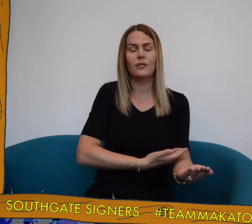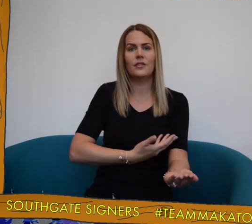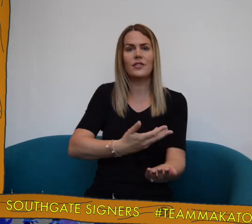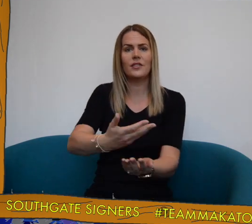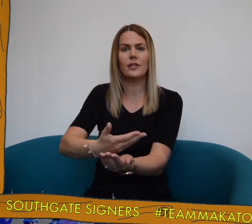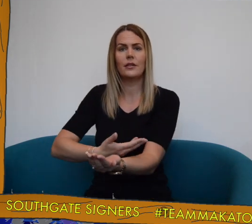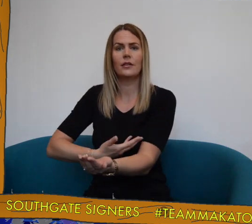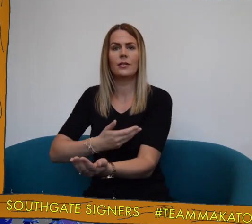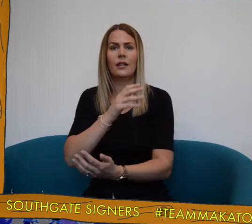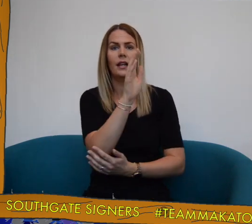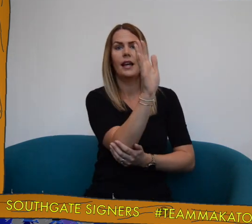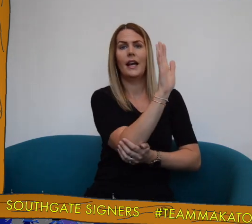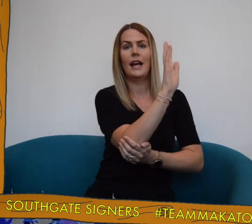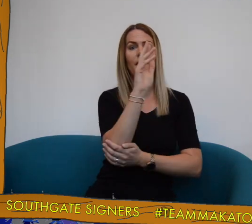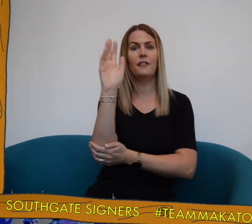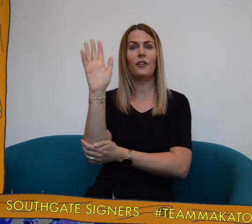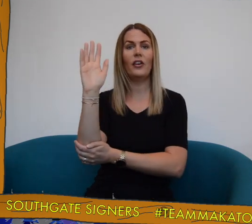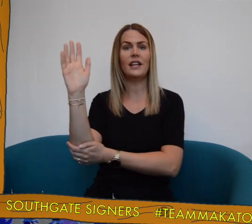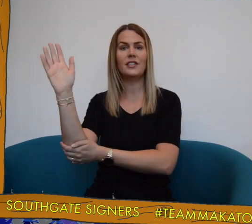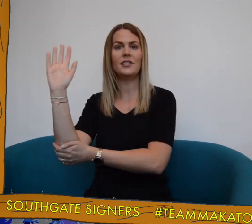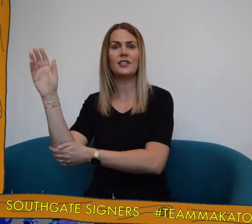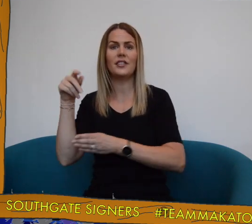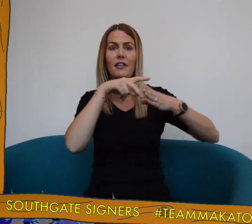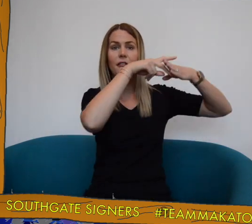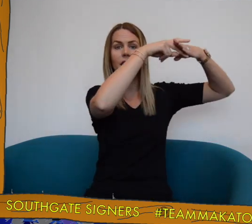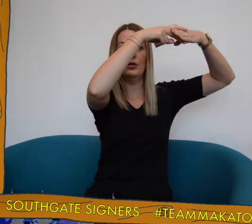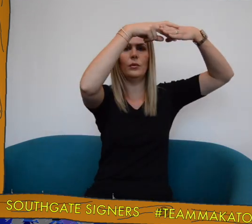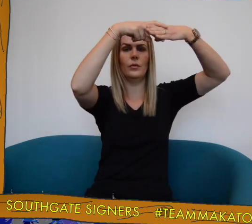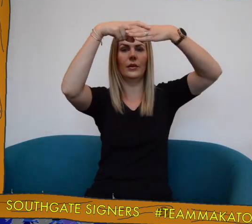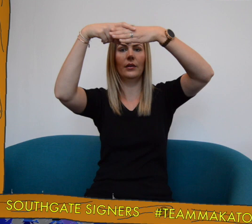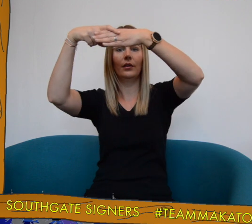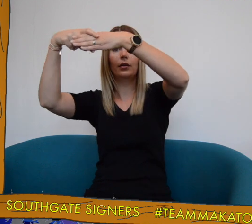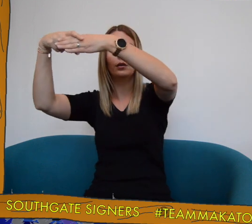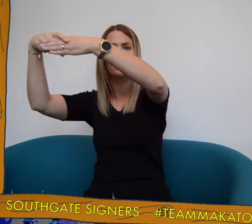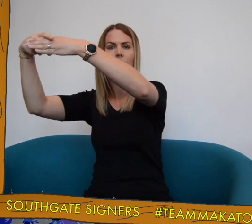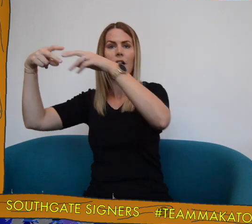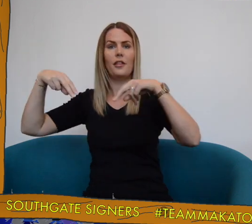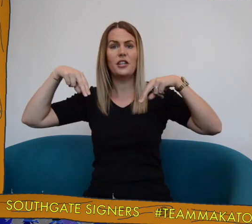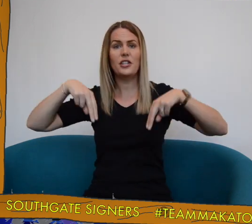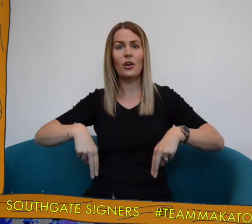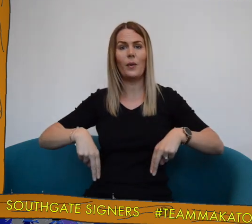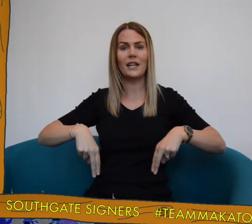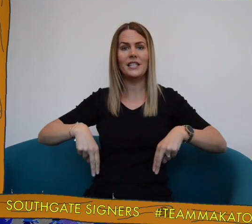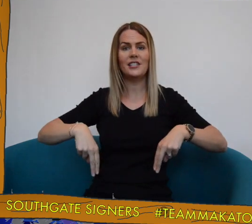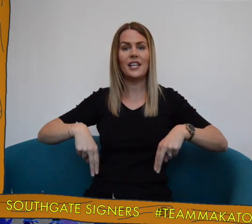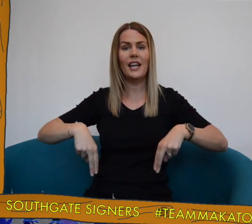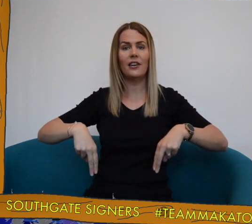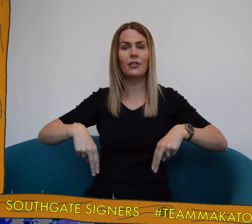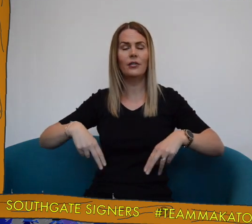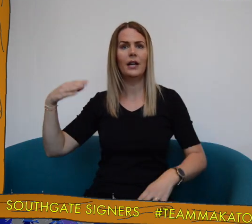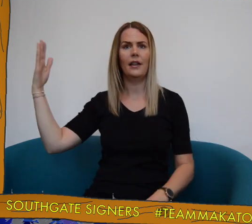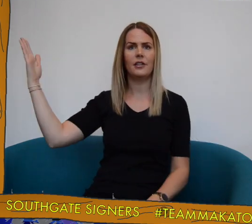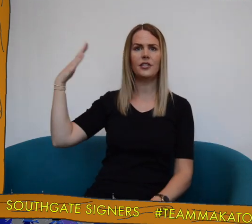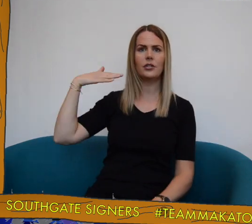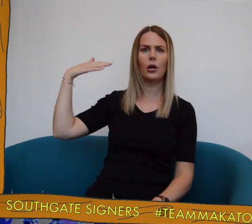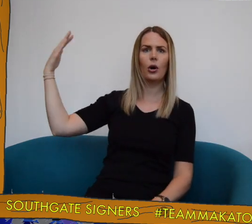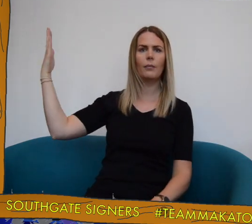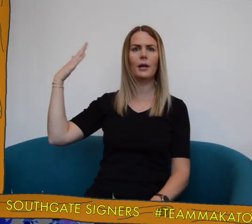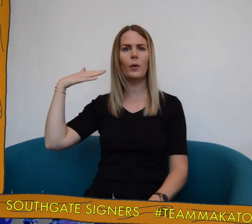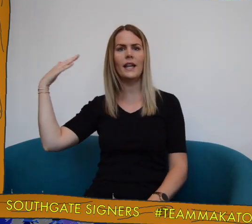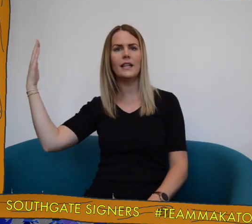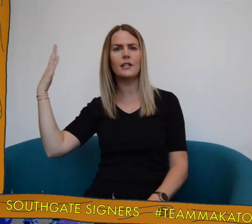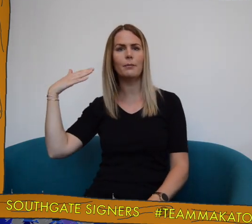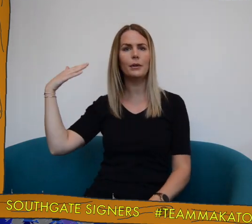fields and the forests they flew. The dog wagged his tail and the